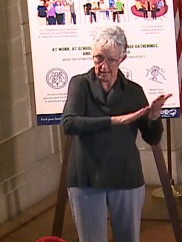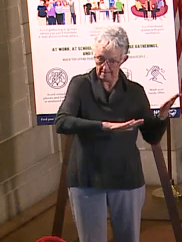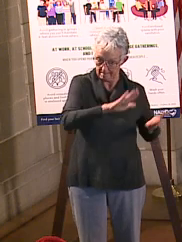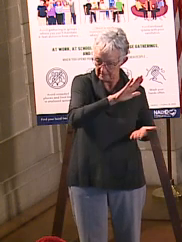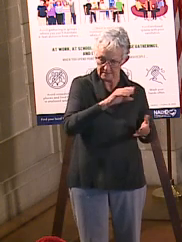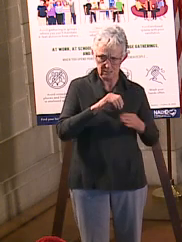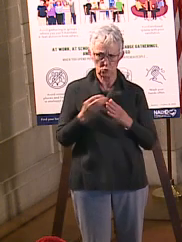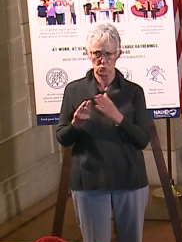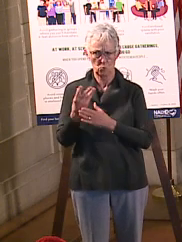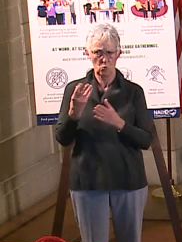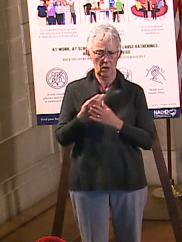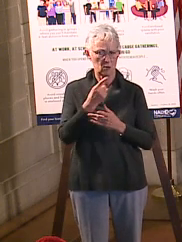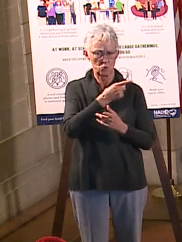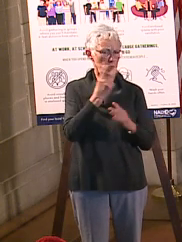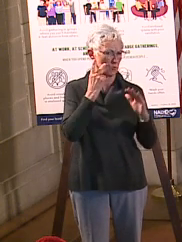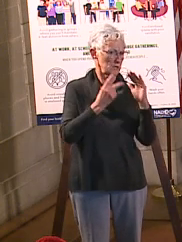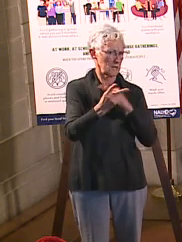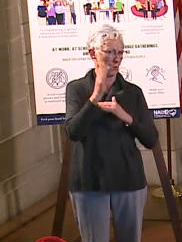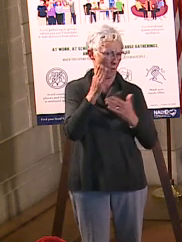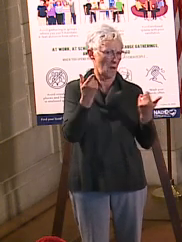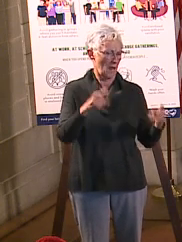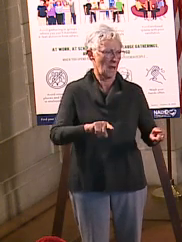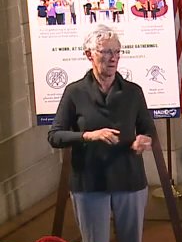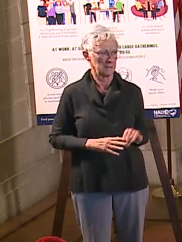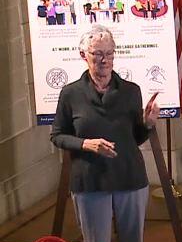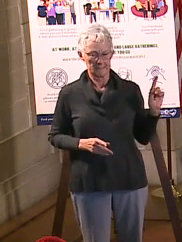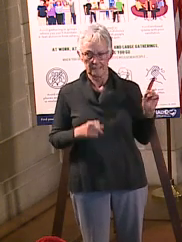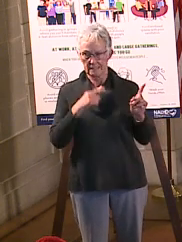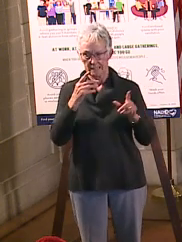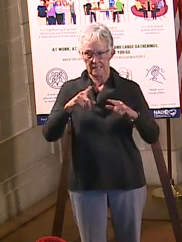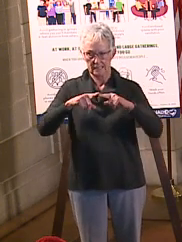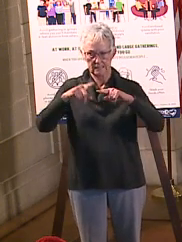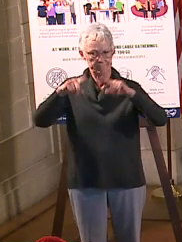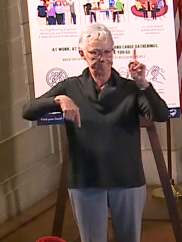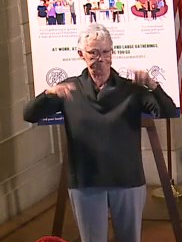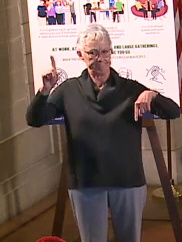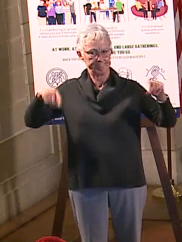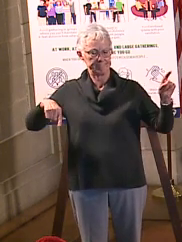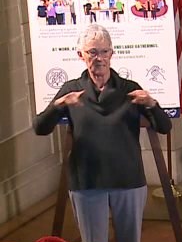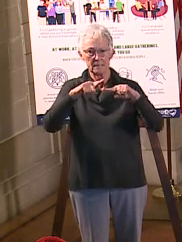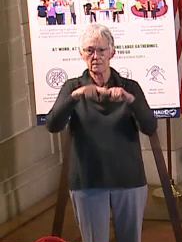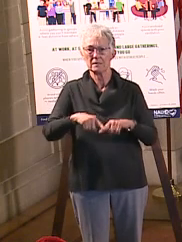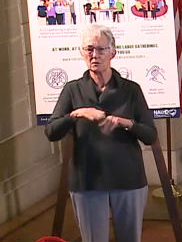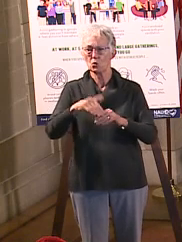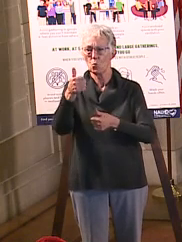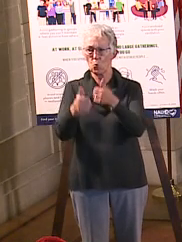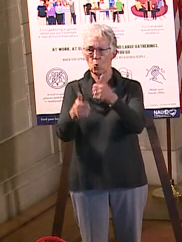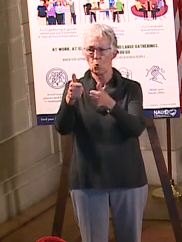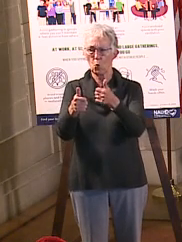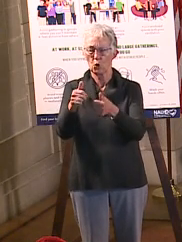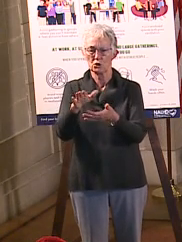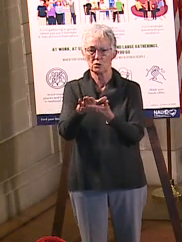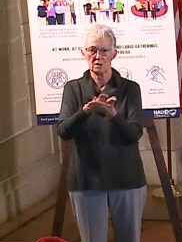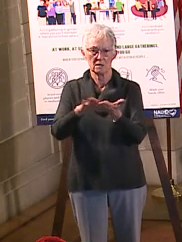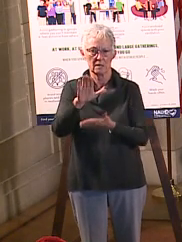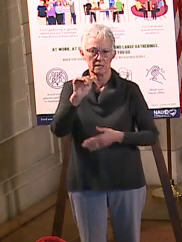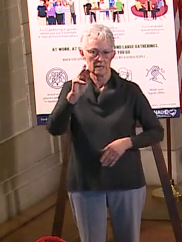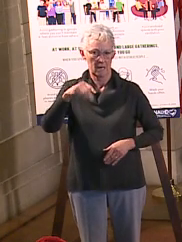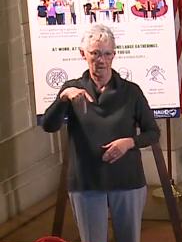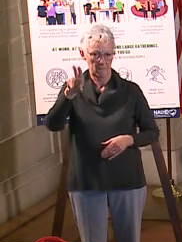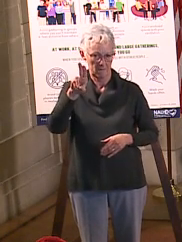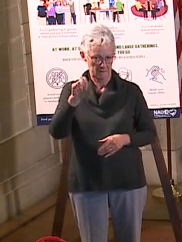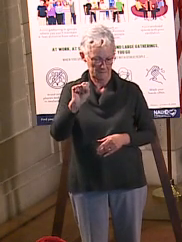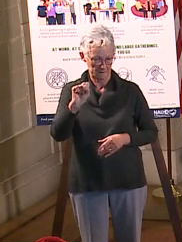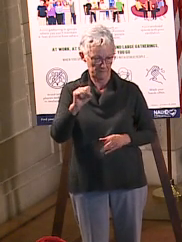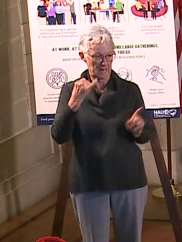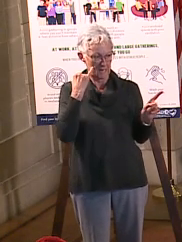the spring? Obviously, it will vary depending on campus, but if we go to more testing and we can figure out the